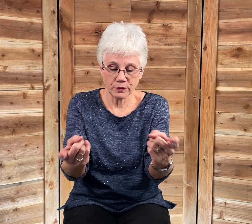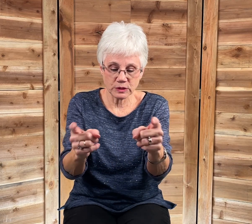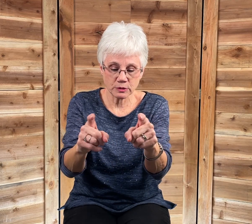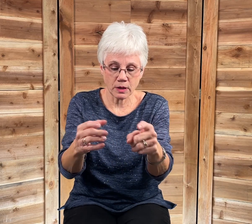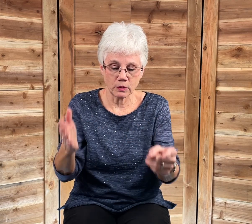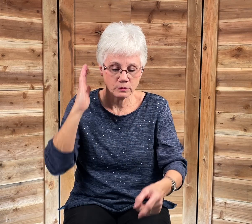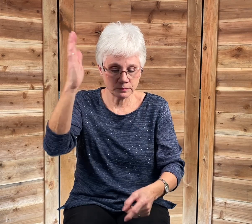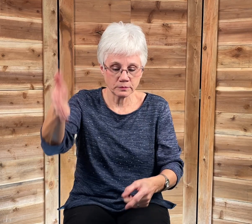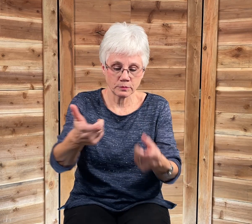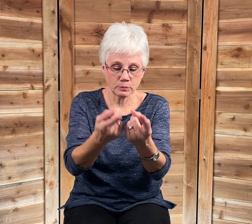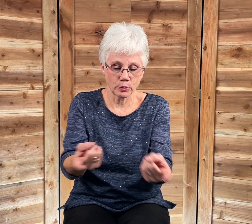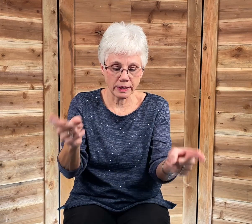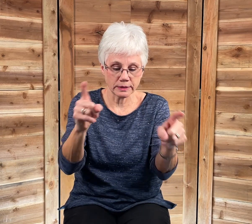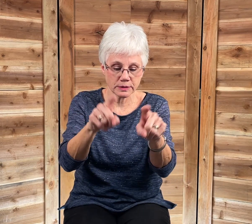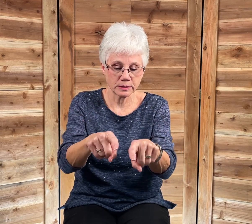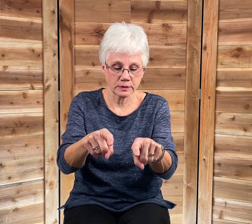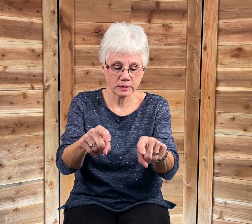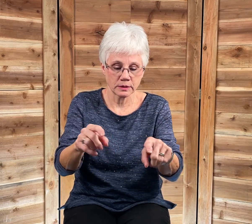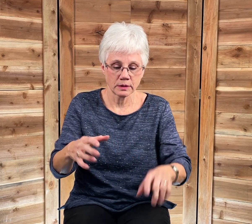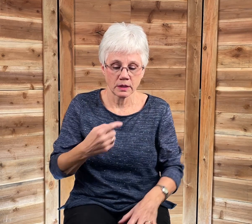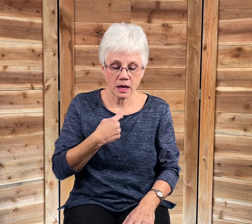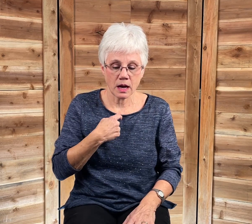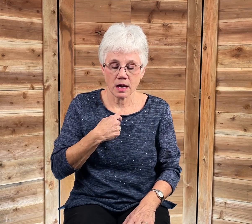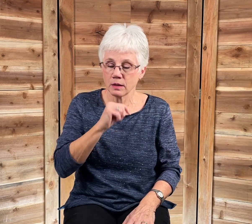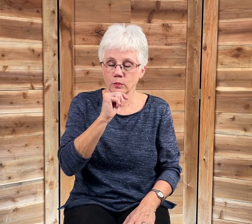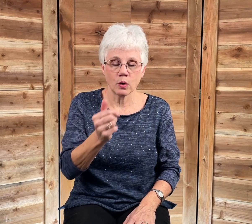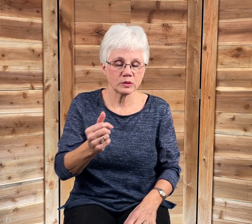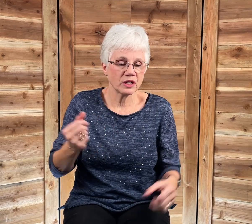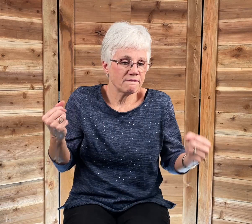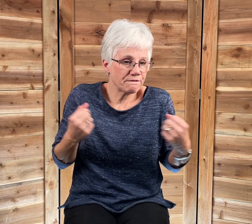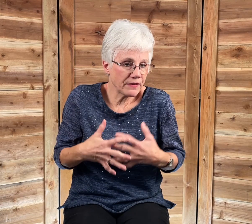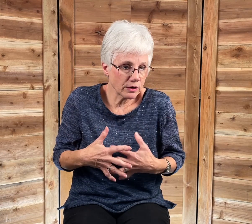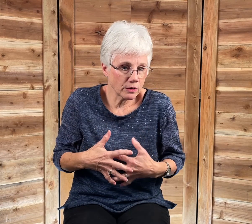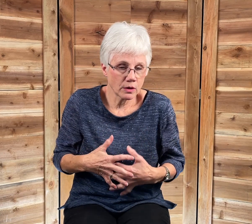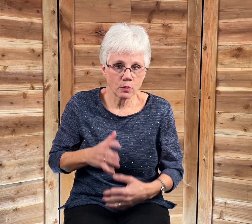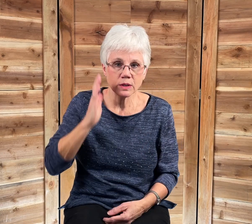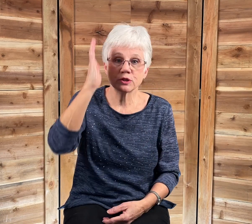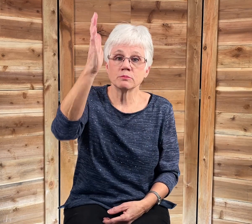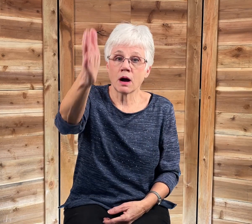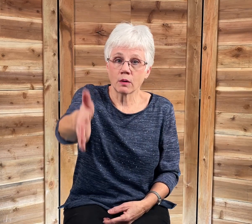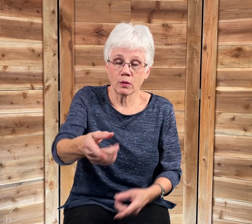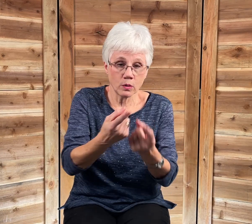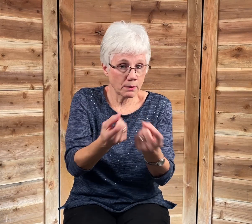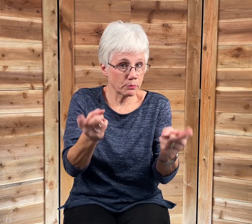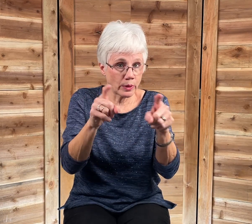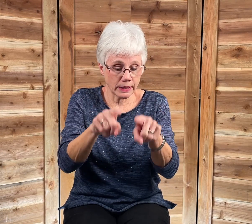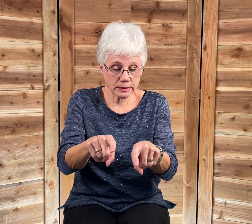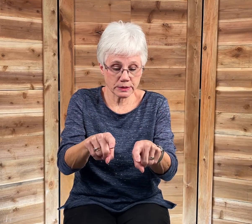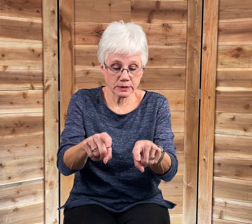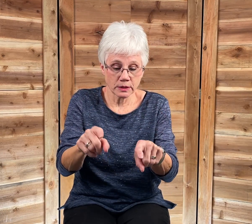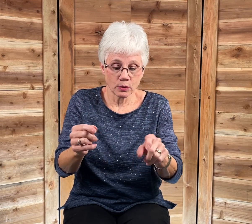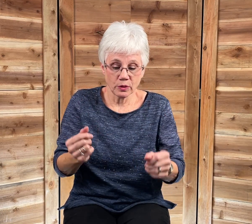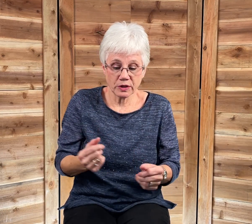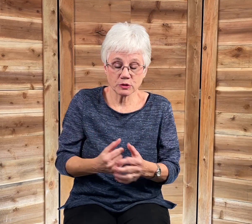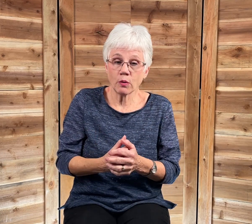I won't fear what tomorrow brings. I won't fear what tomorrow